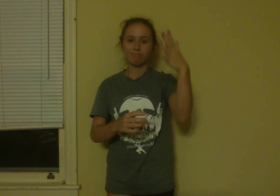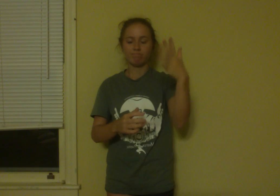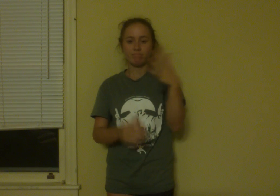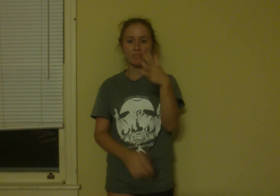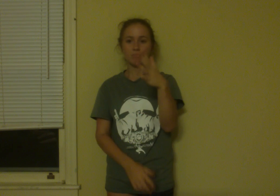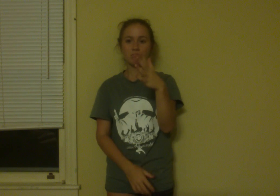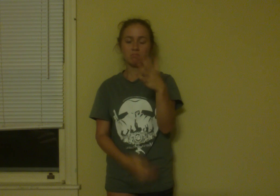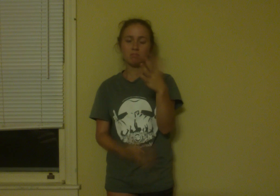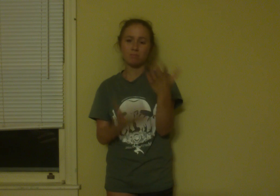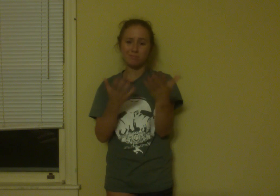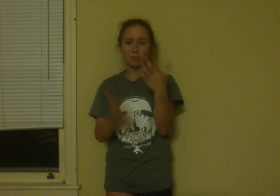up.